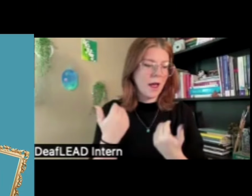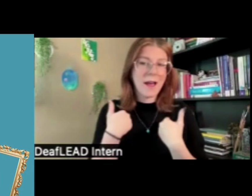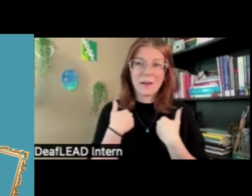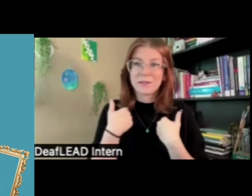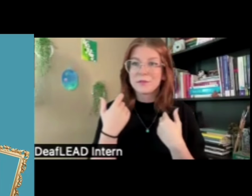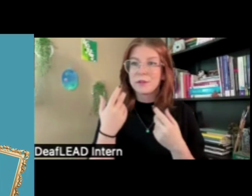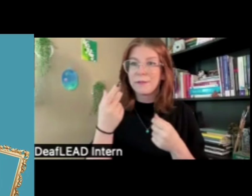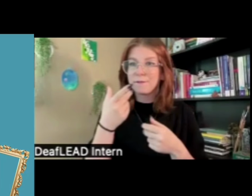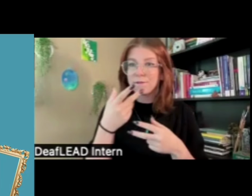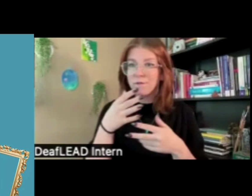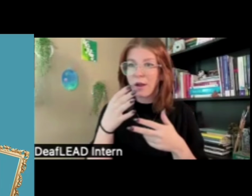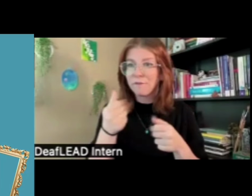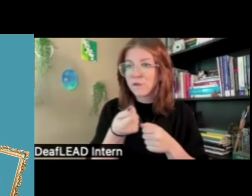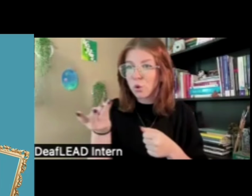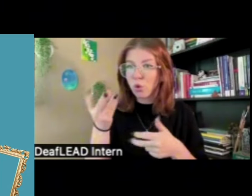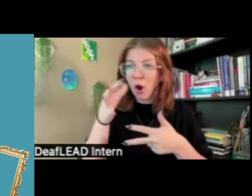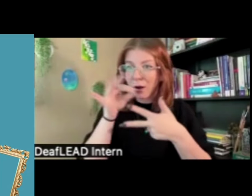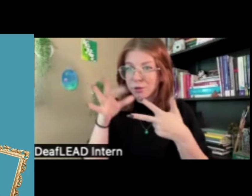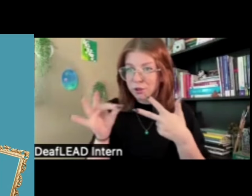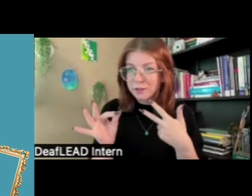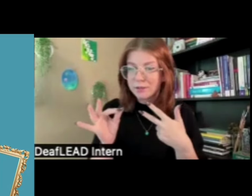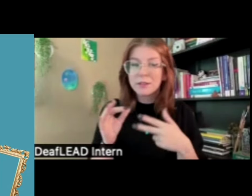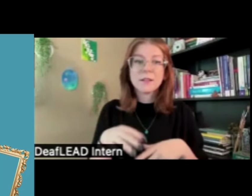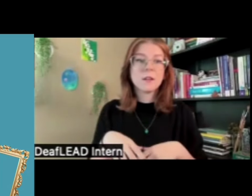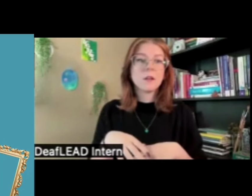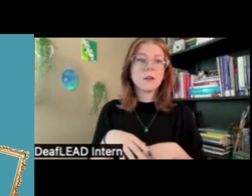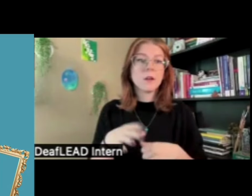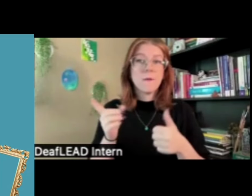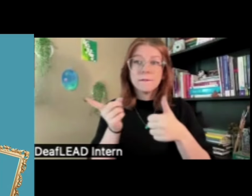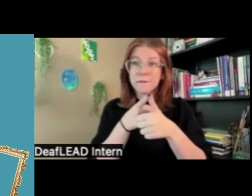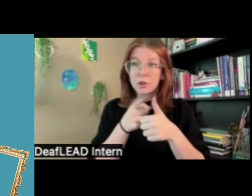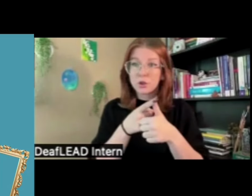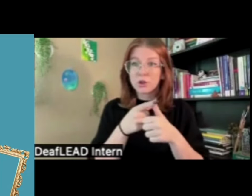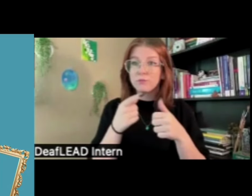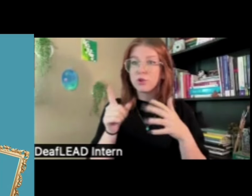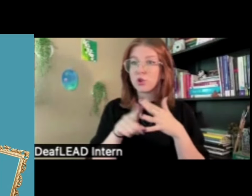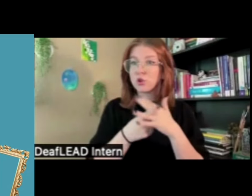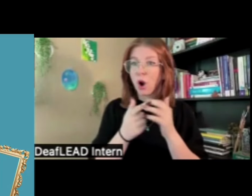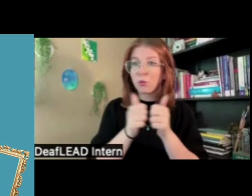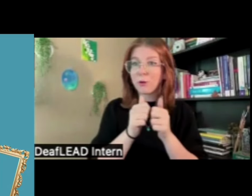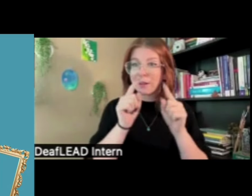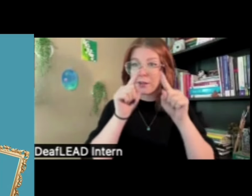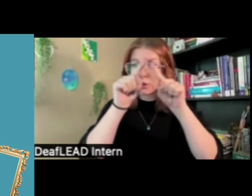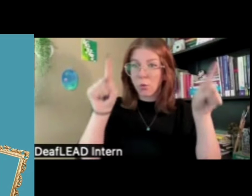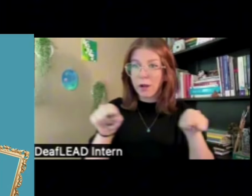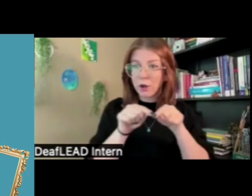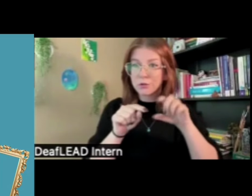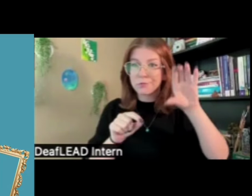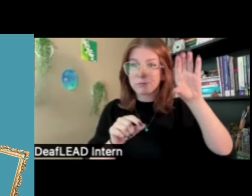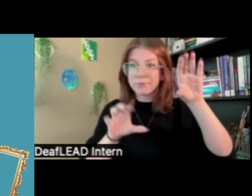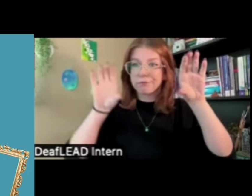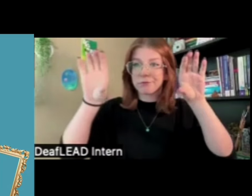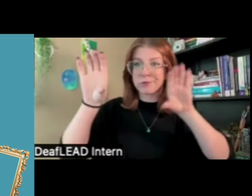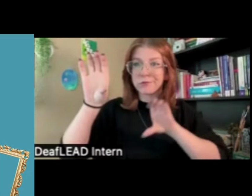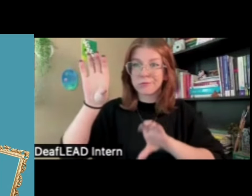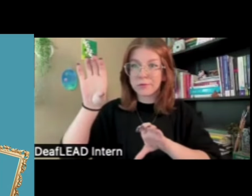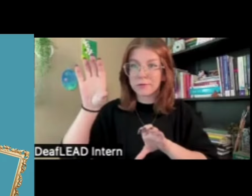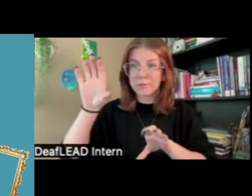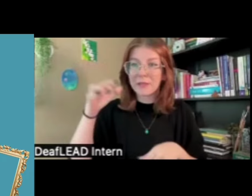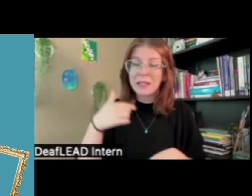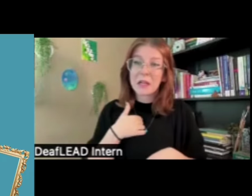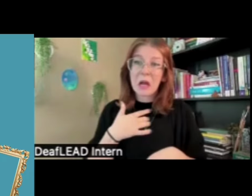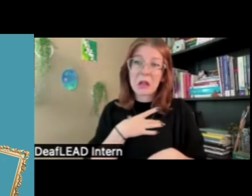So now as you start drawing, there are a few options here to get started. First, you might start